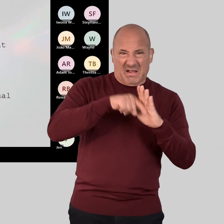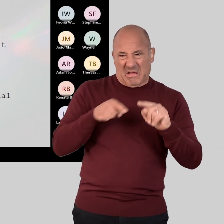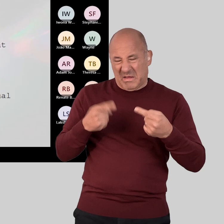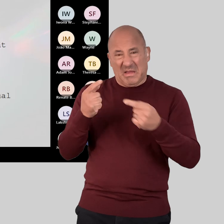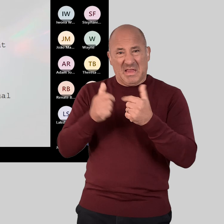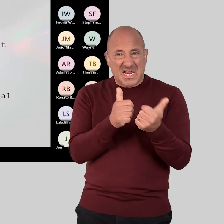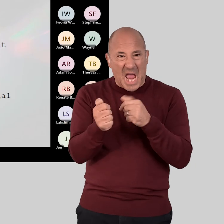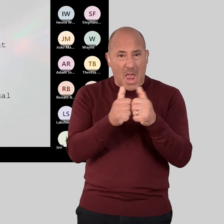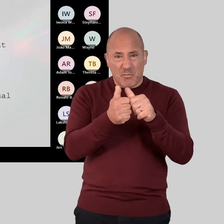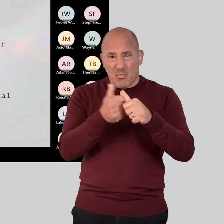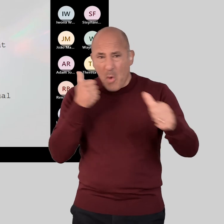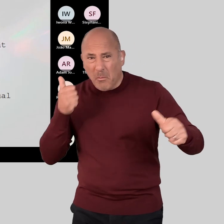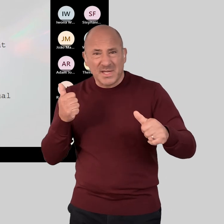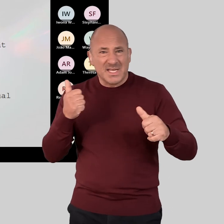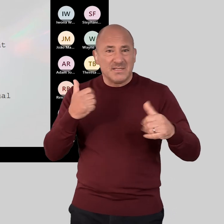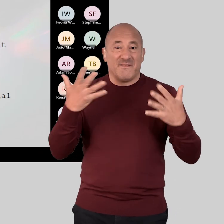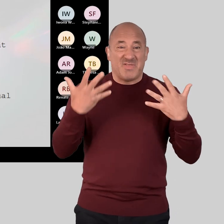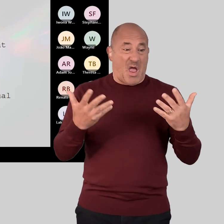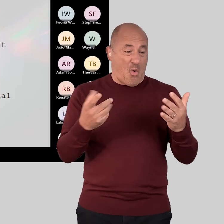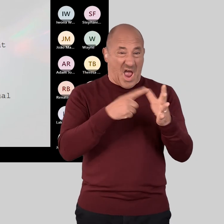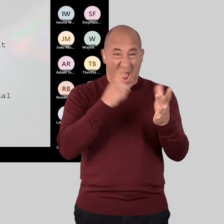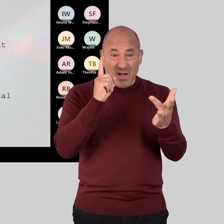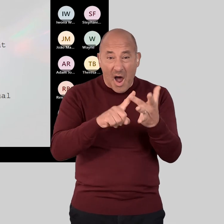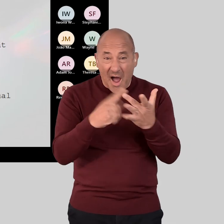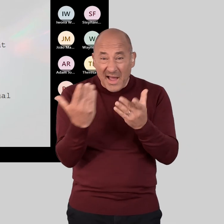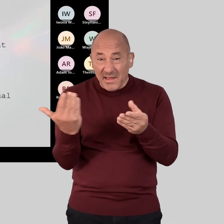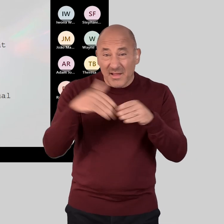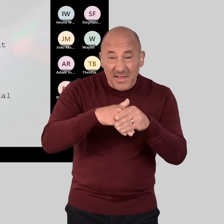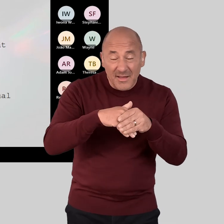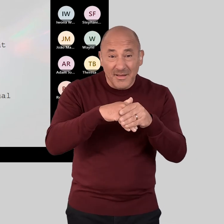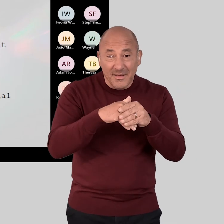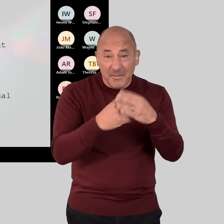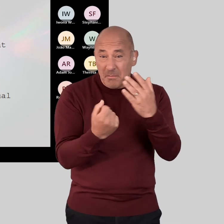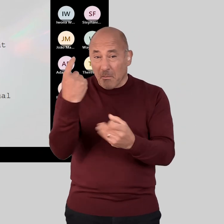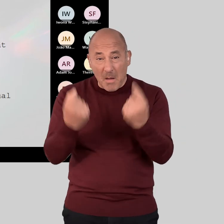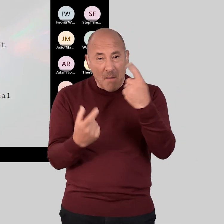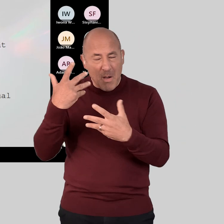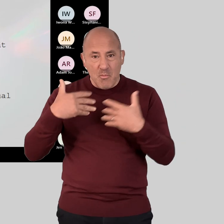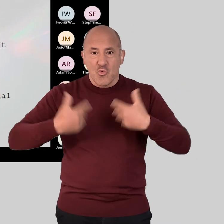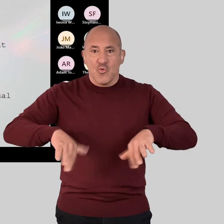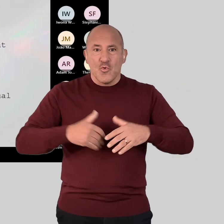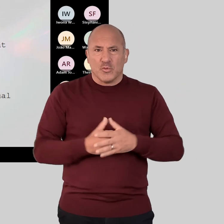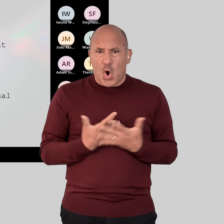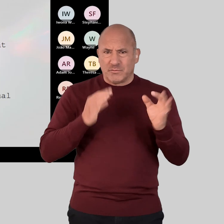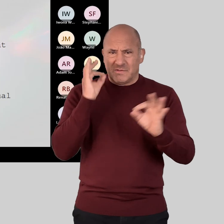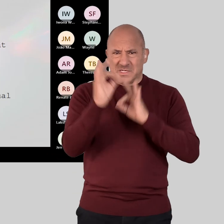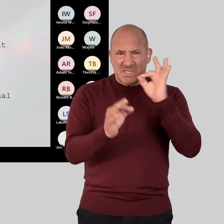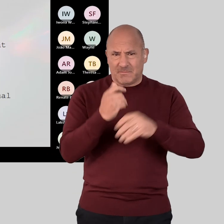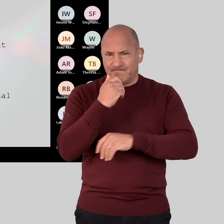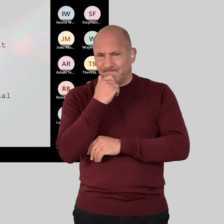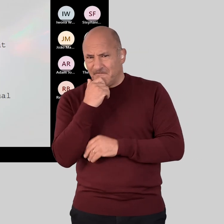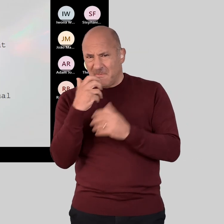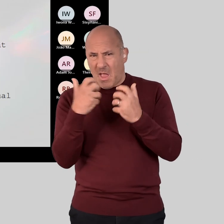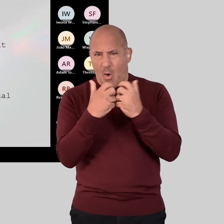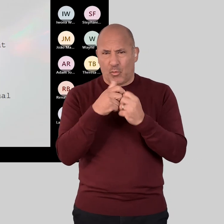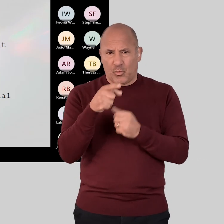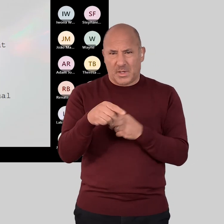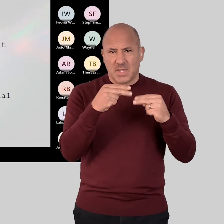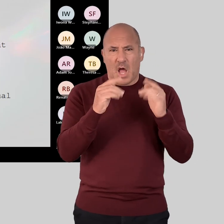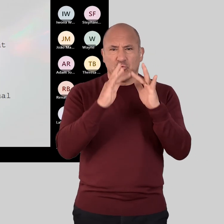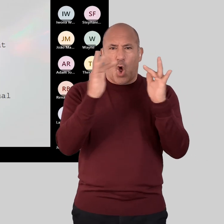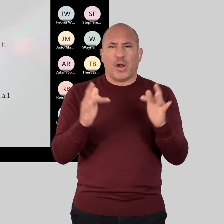for example, around crediting and acknowledgement, legal cases brought against games